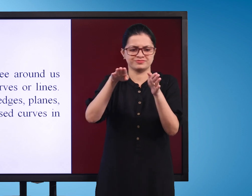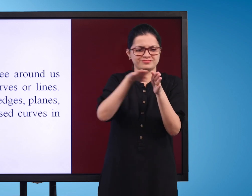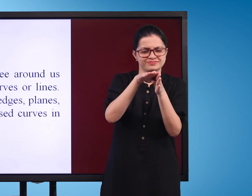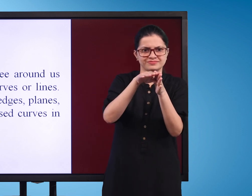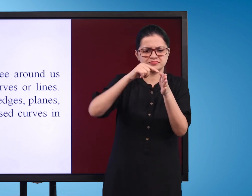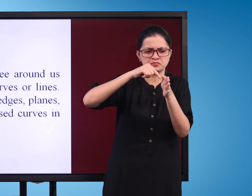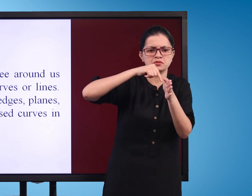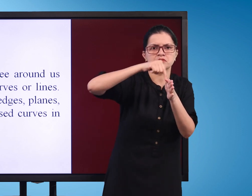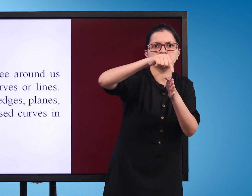planes,